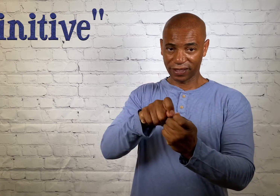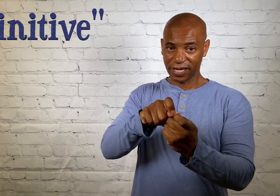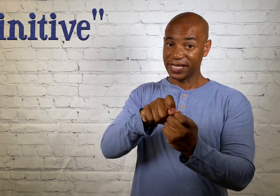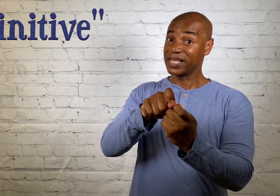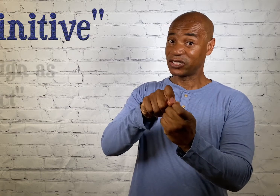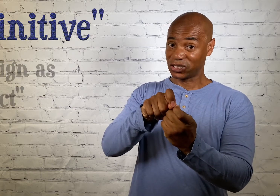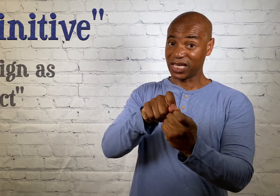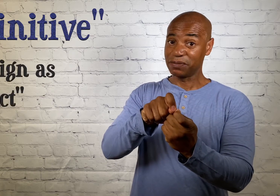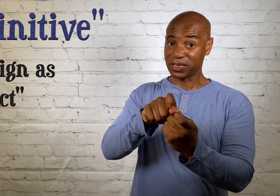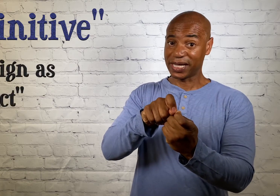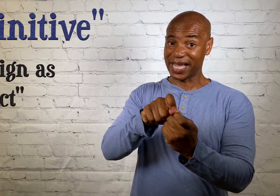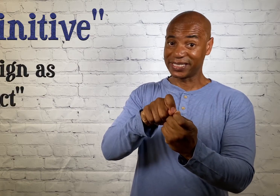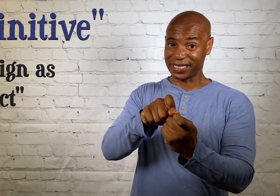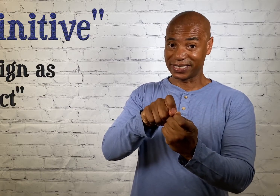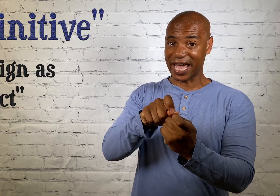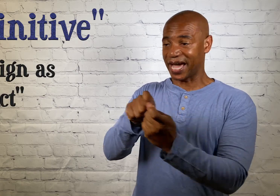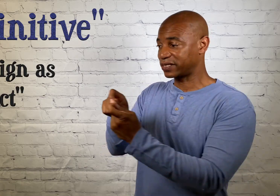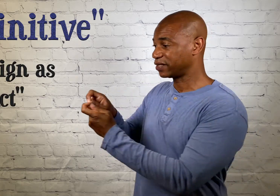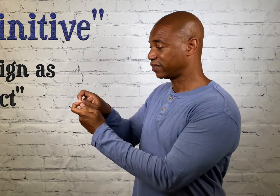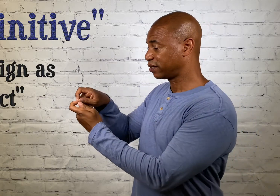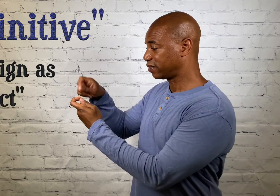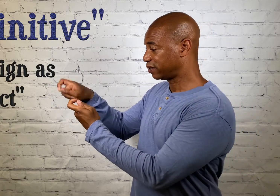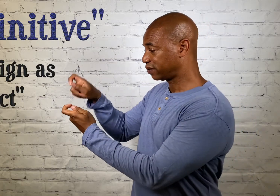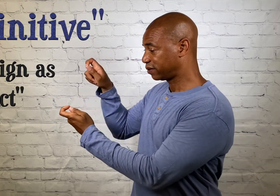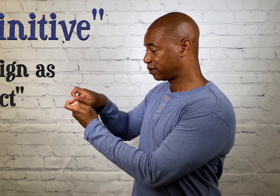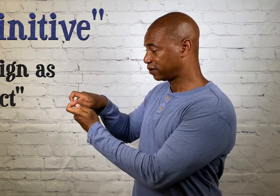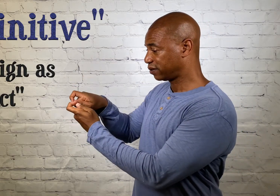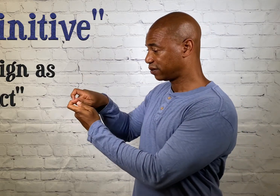That is the same sign as exact.